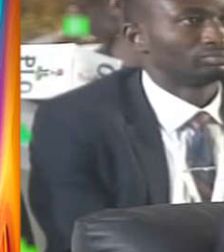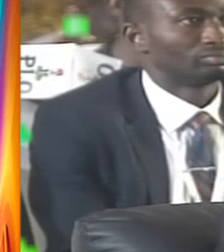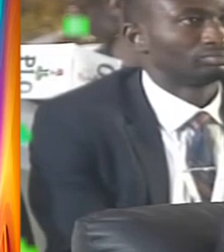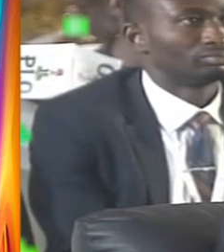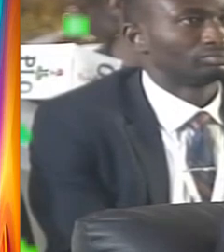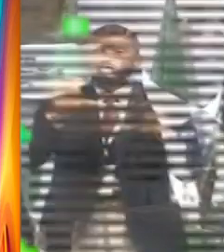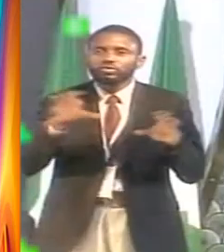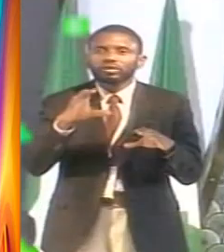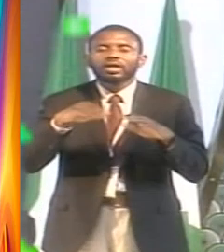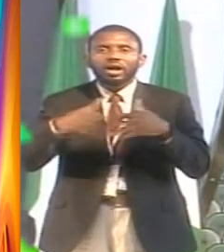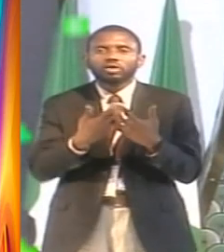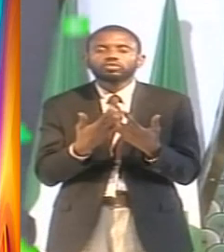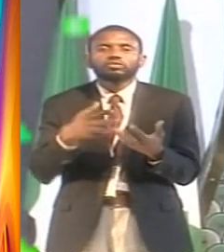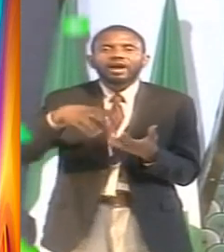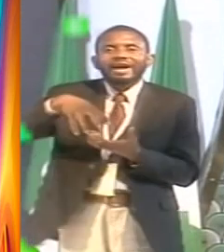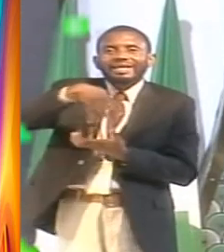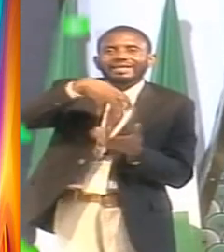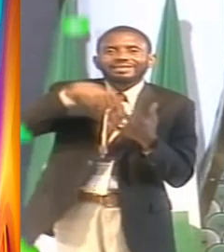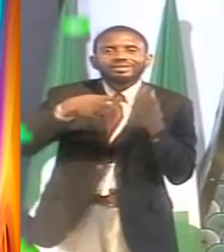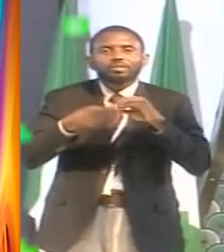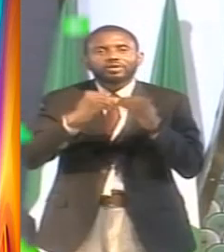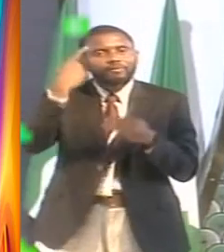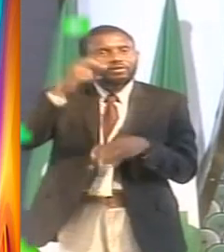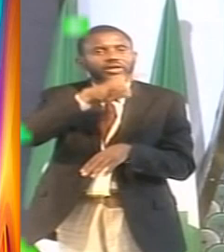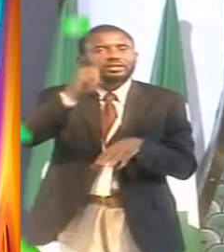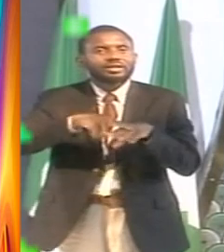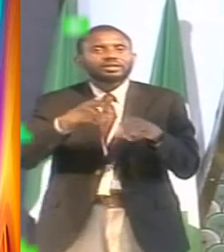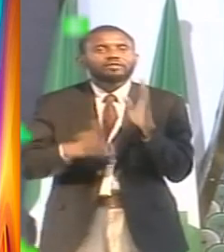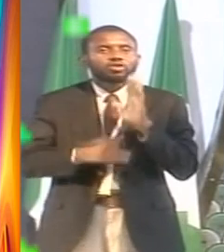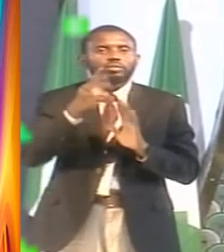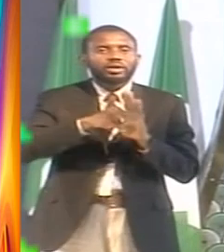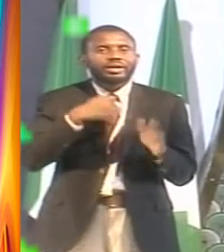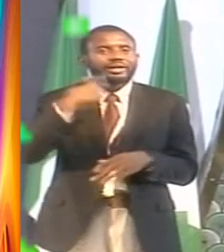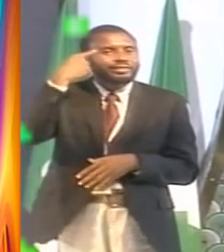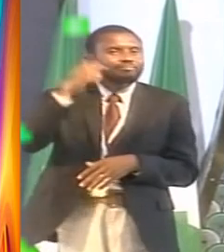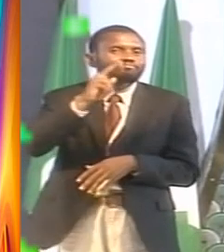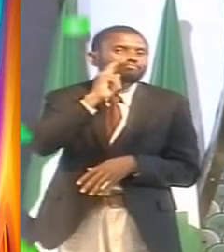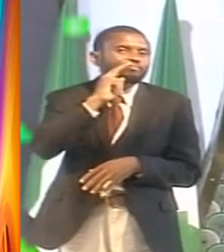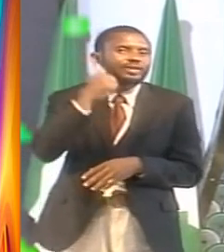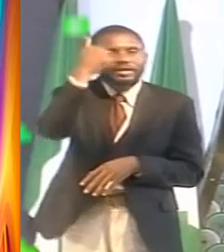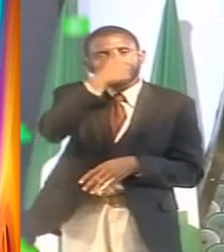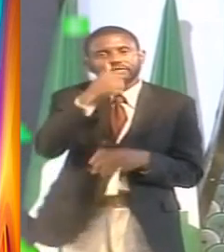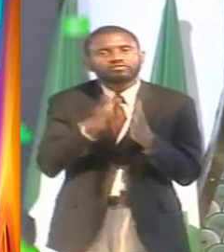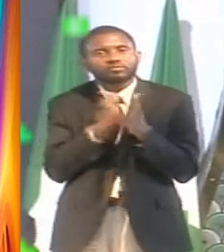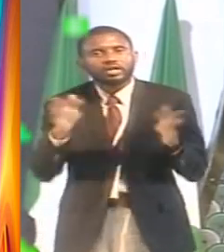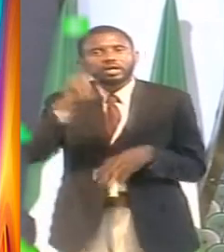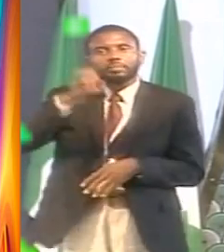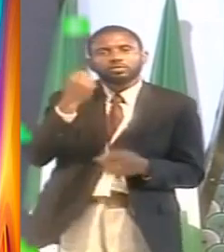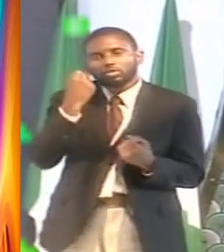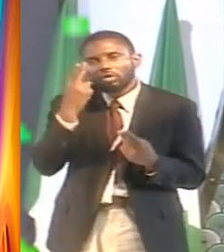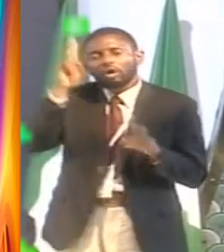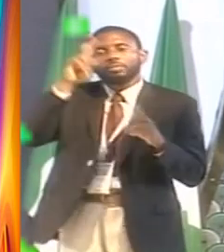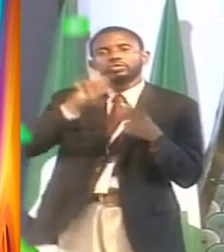you aggregate these numbers for national development. And I think Nigeria and Africa in general must wake up to the